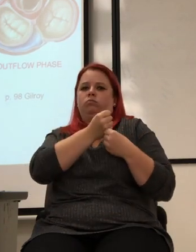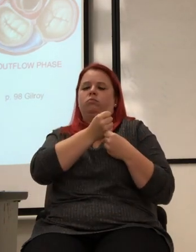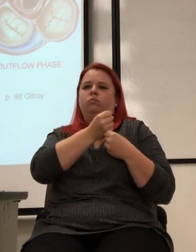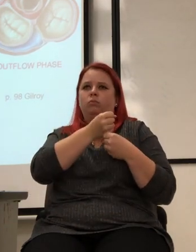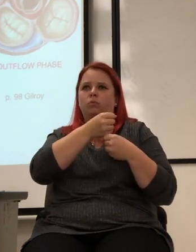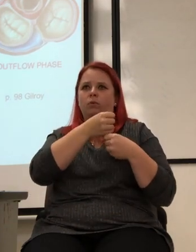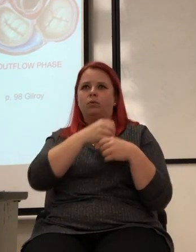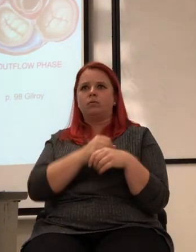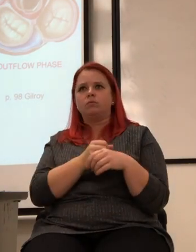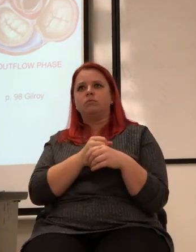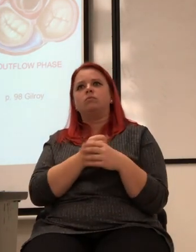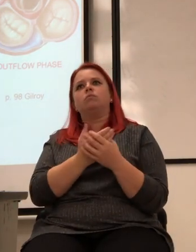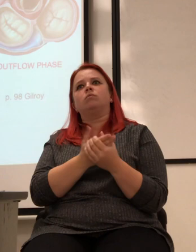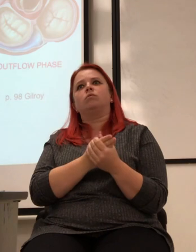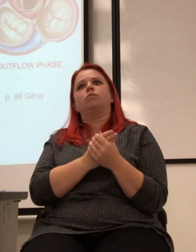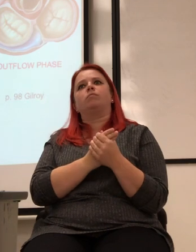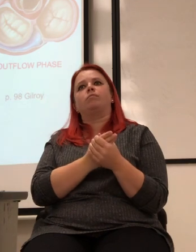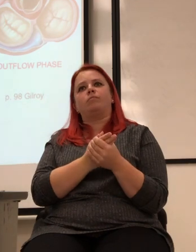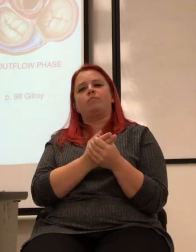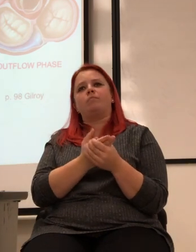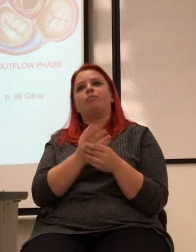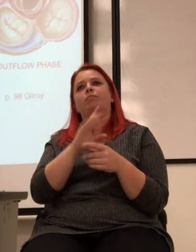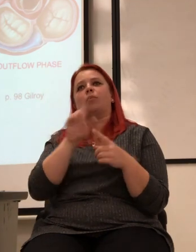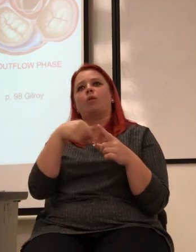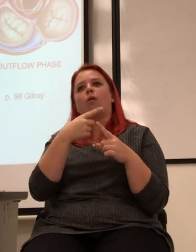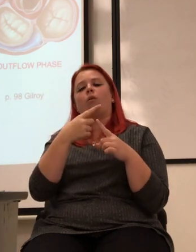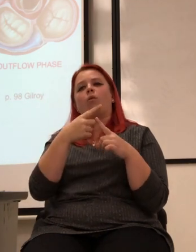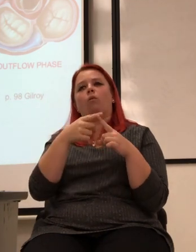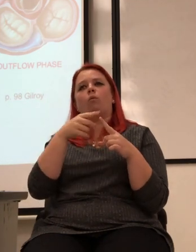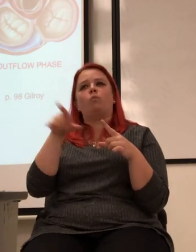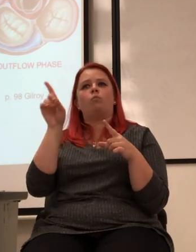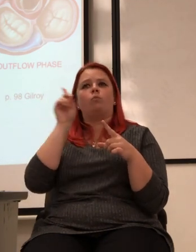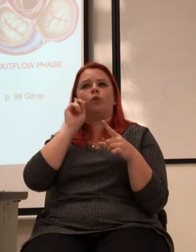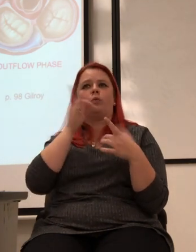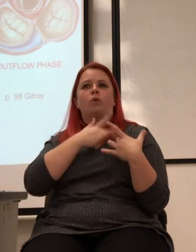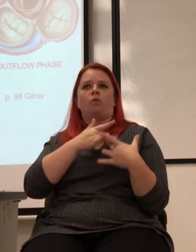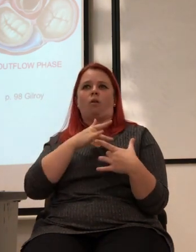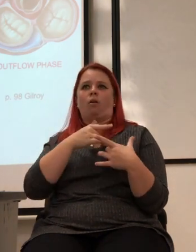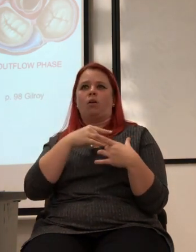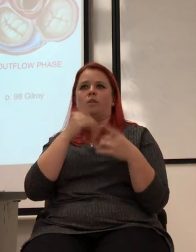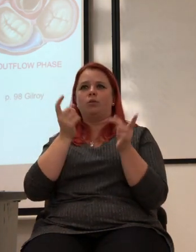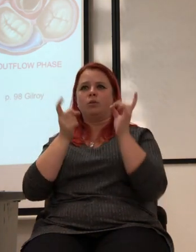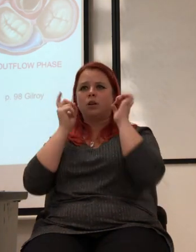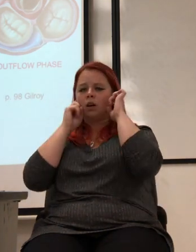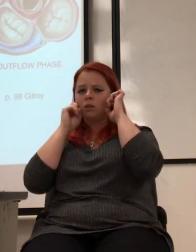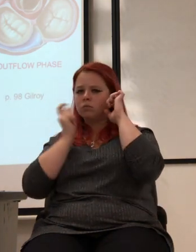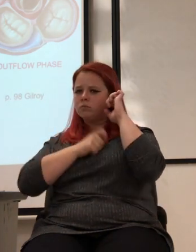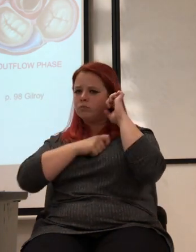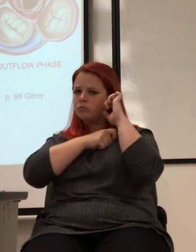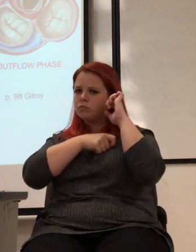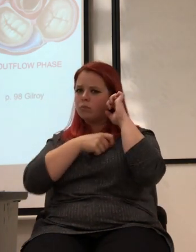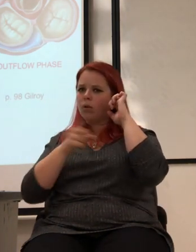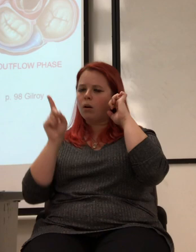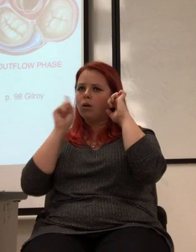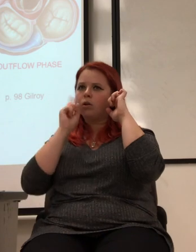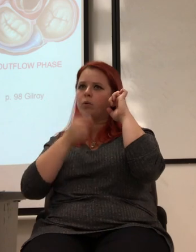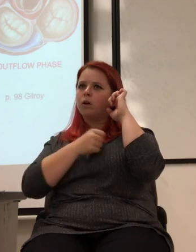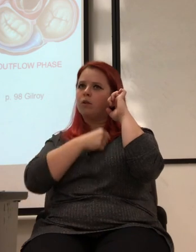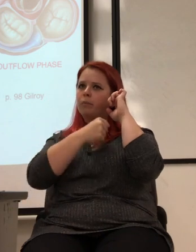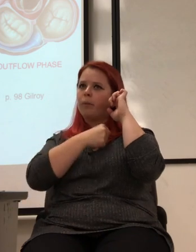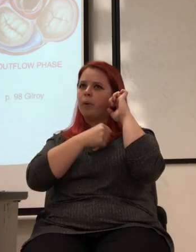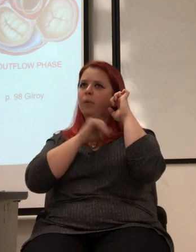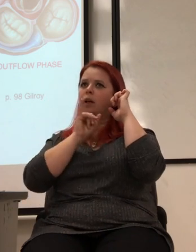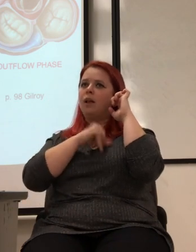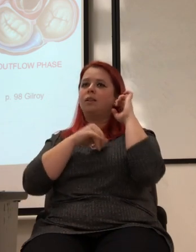that's how they open and close. When you hear the heart through a stethoscope, the sounds you're hearing are the sound of